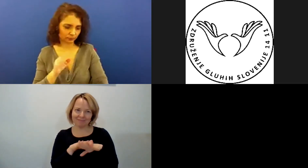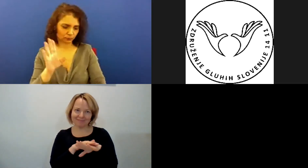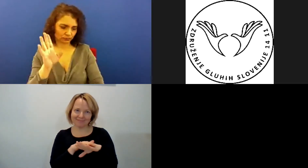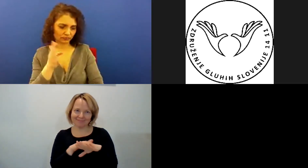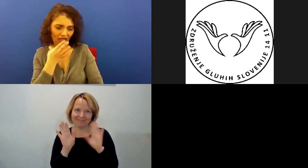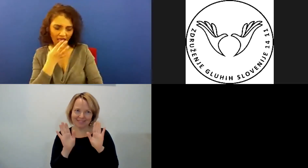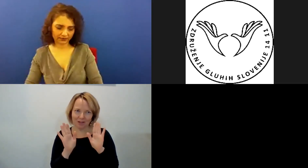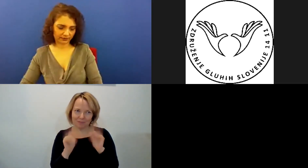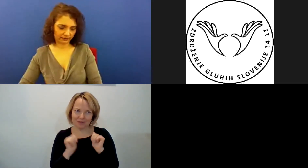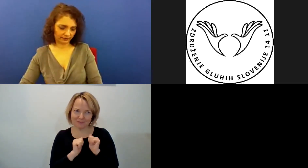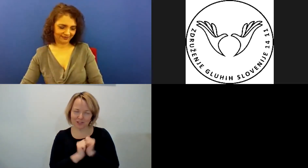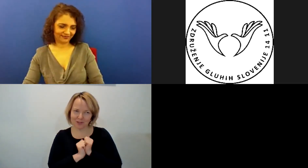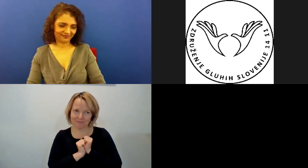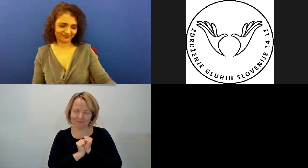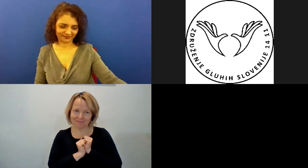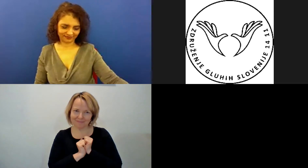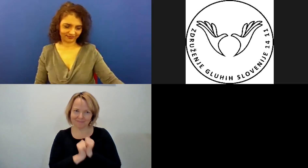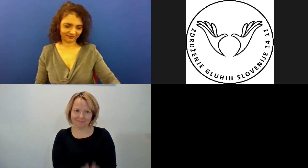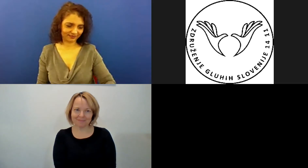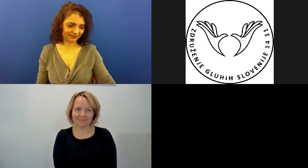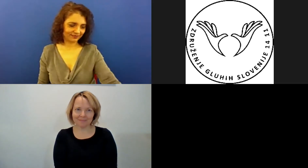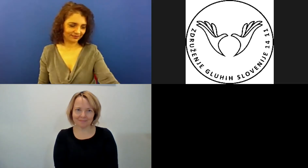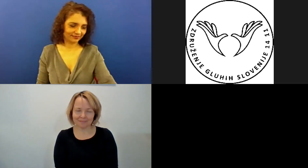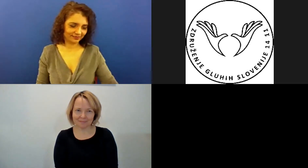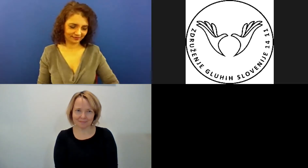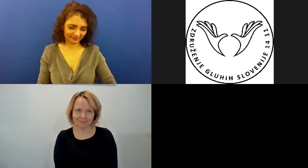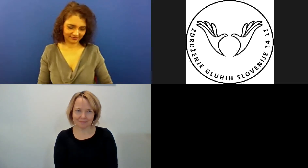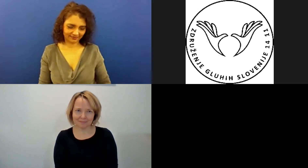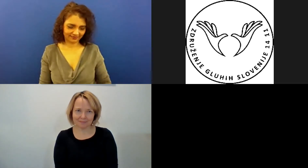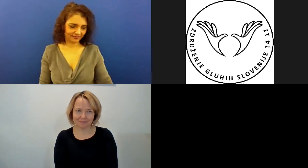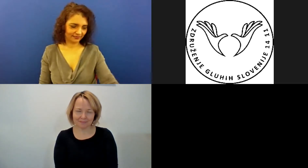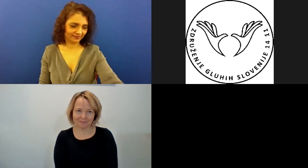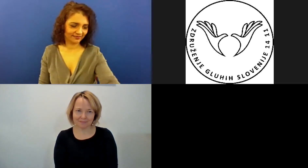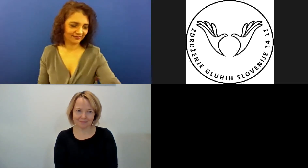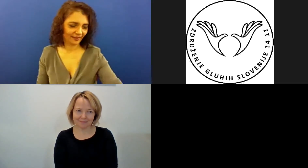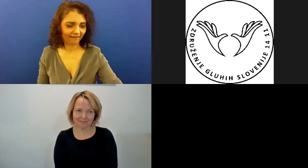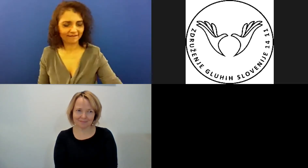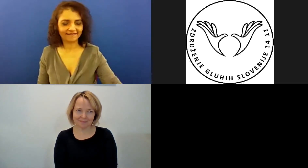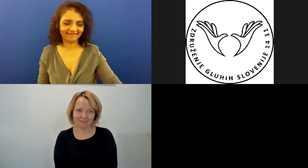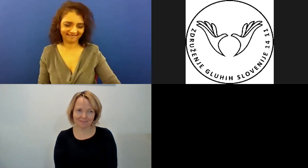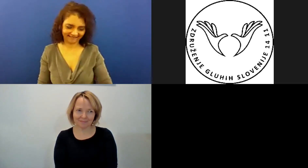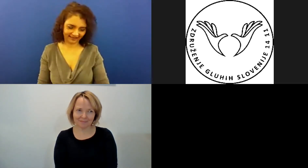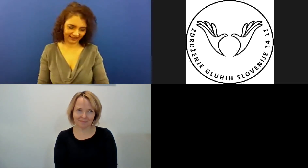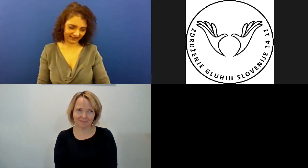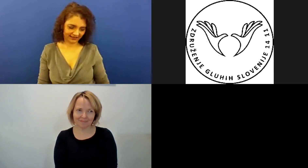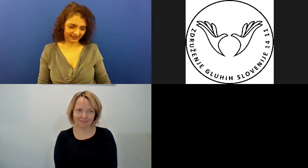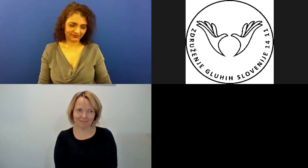Sorry, I just lost my train of thought here. Let me go back to my notes. One second, please.